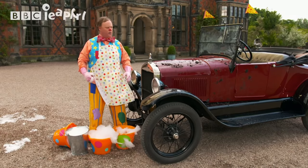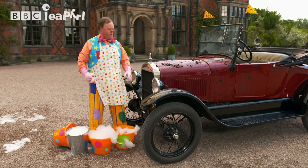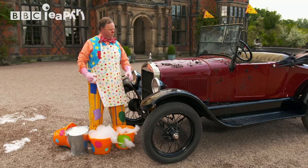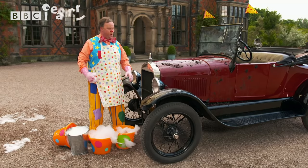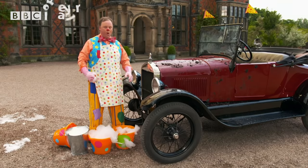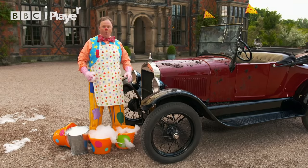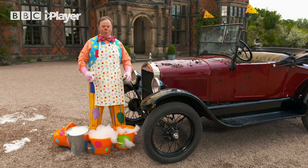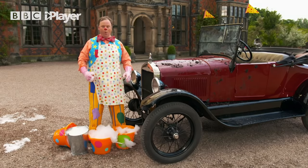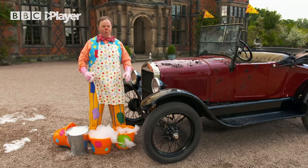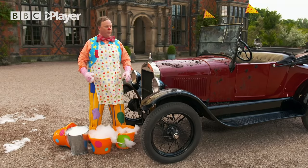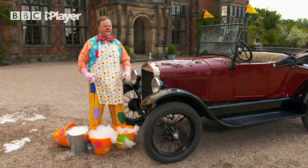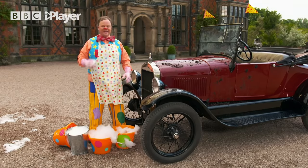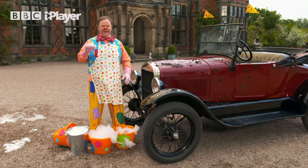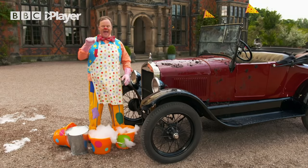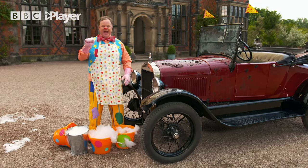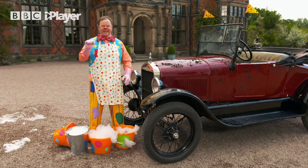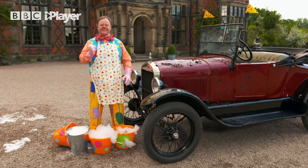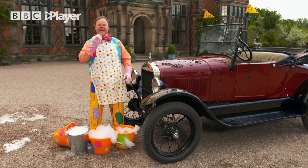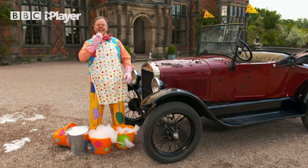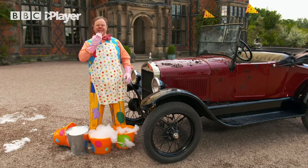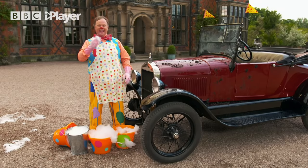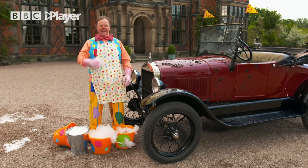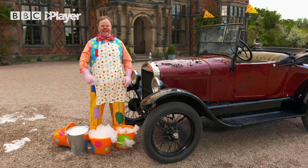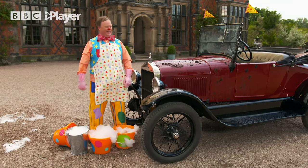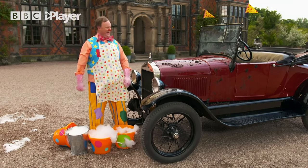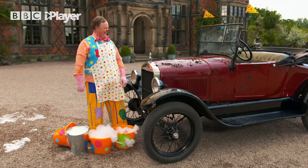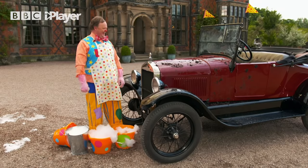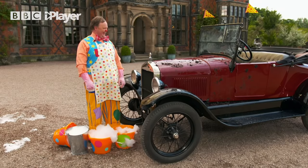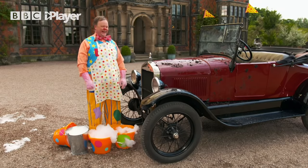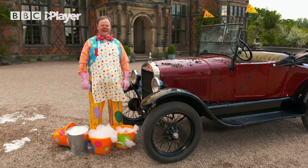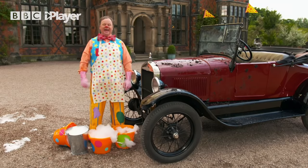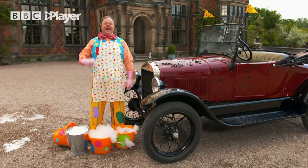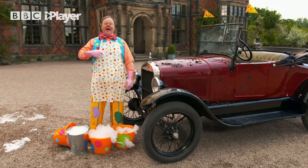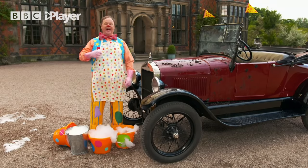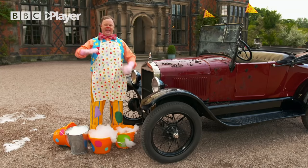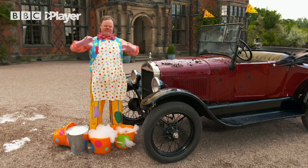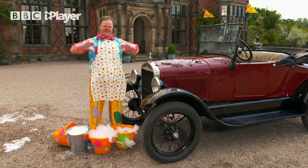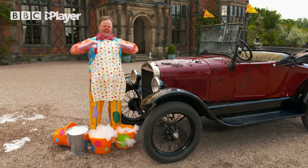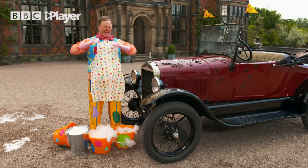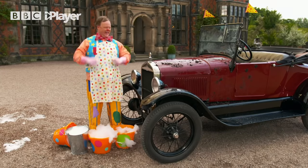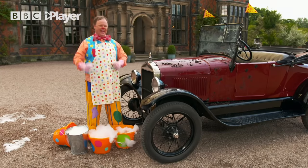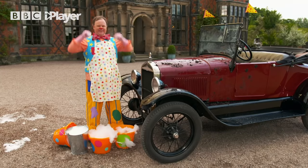chart oh yes thank you oh i'm ready